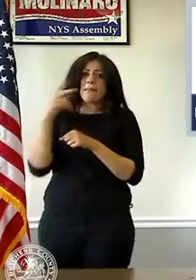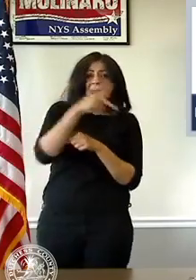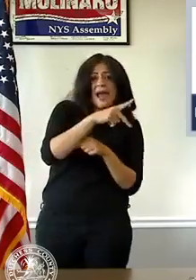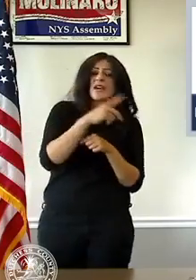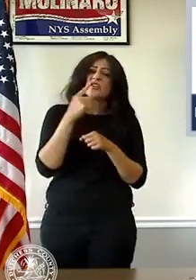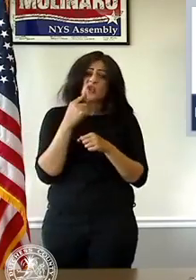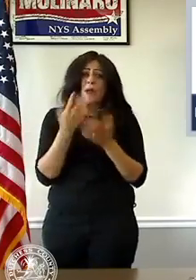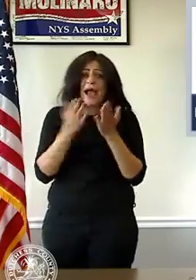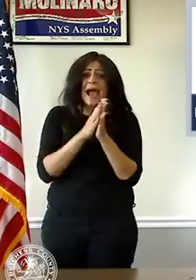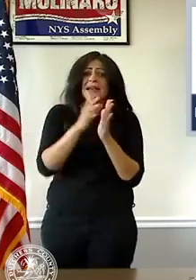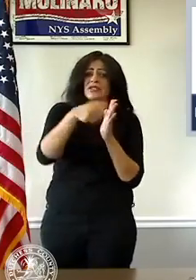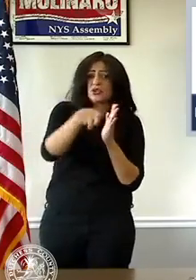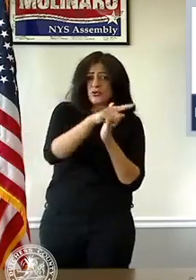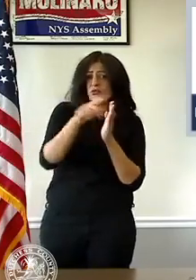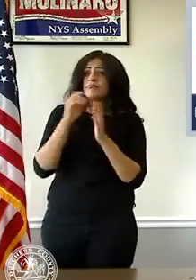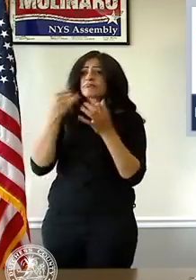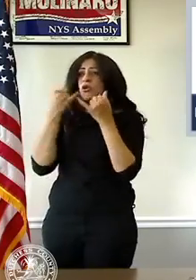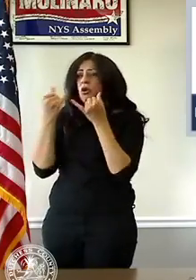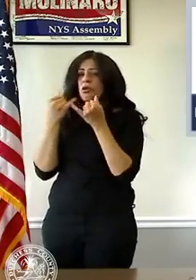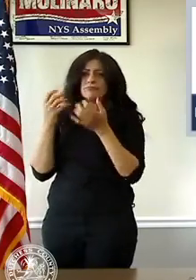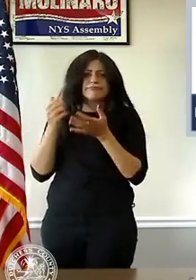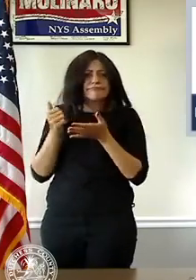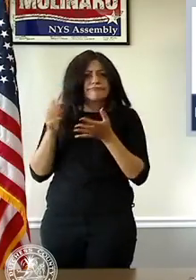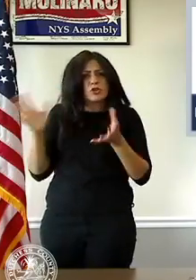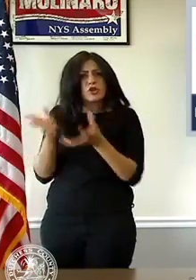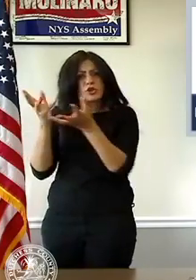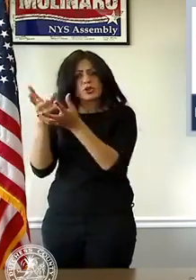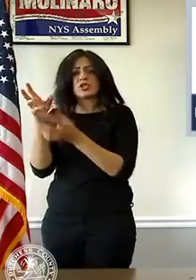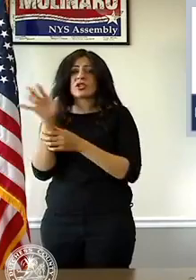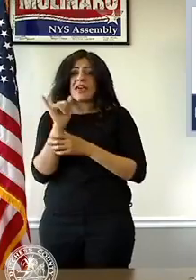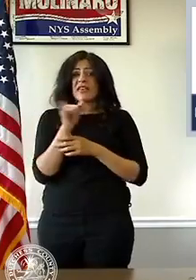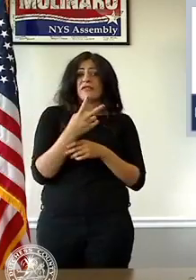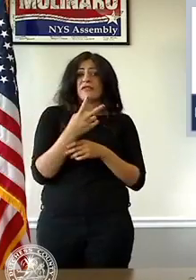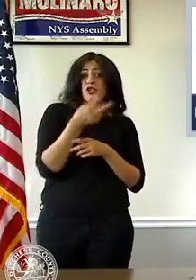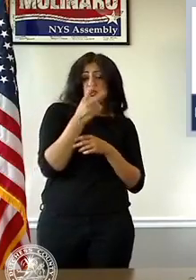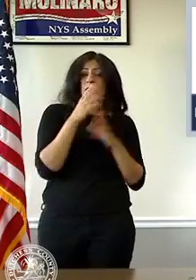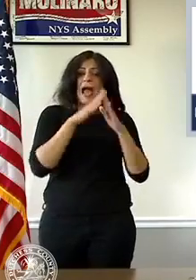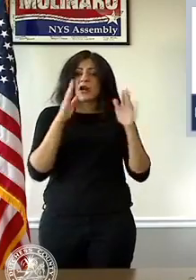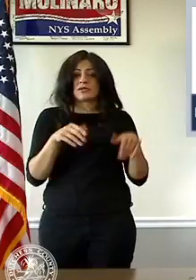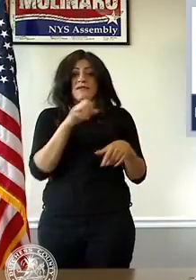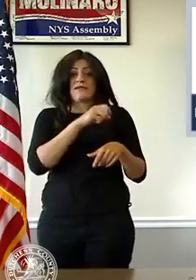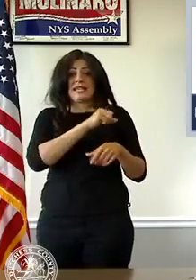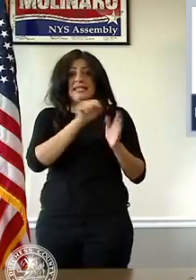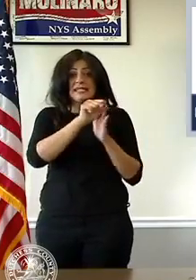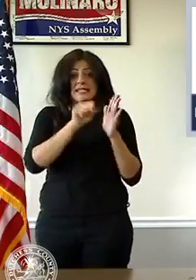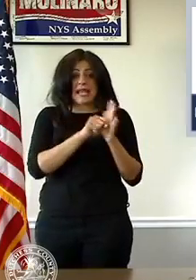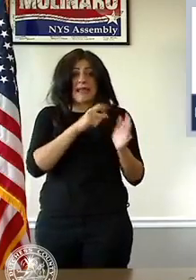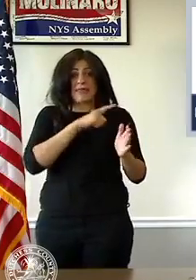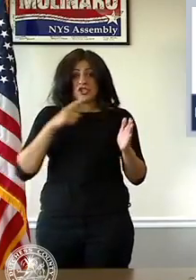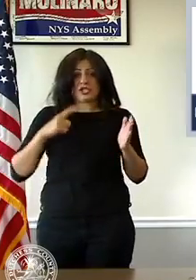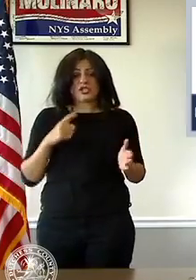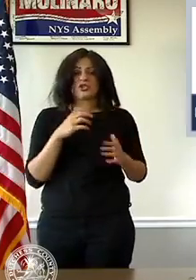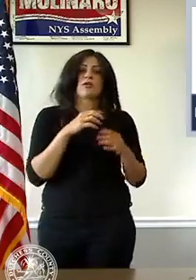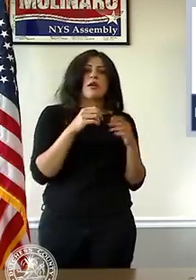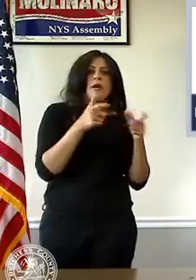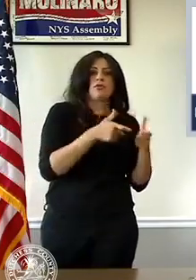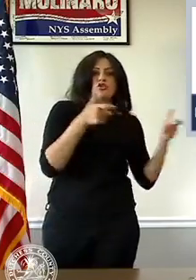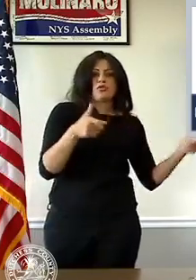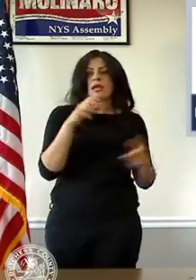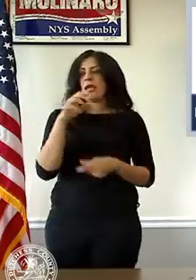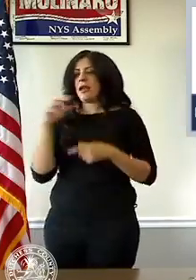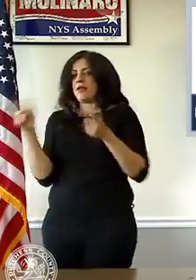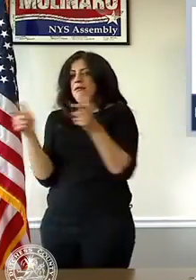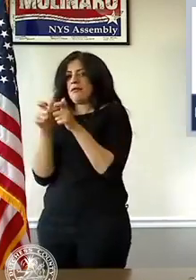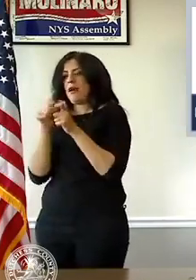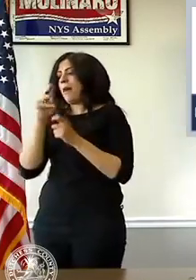offer to you, there are two houses of the state legislature. They have majority and minority members. You should be reaching out to all of them. But now is the time to begin